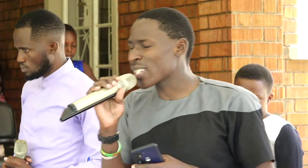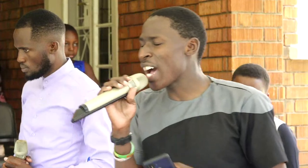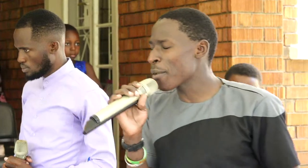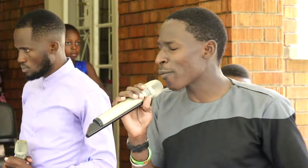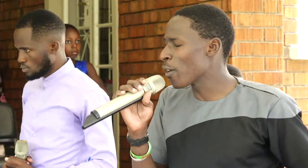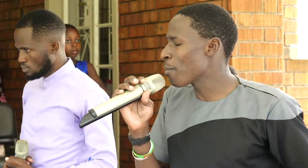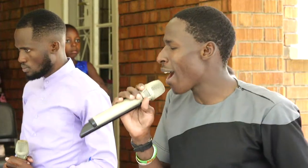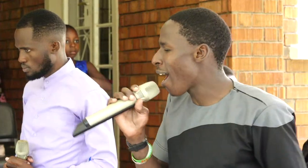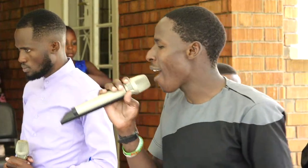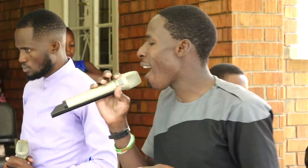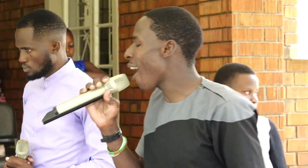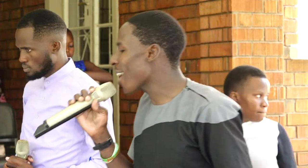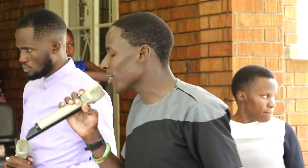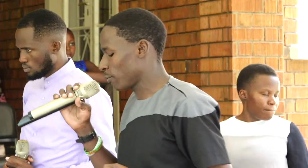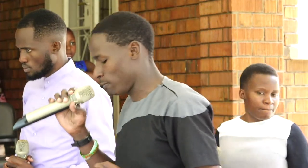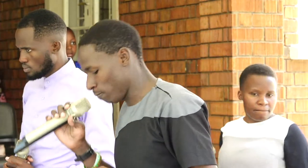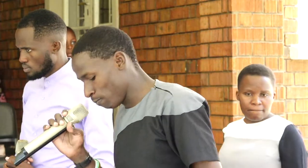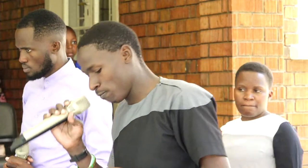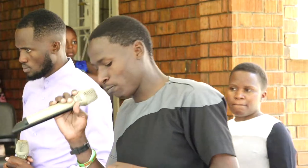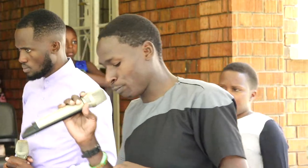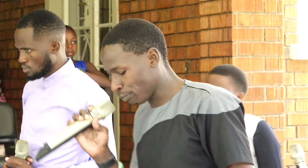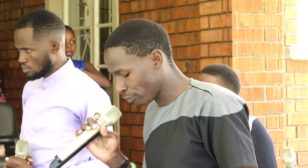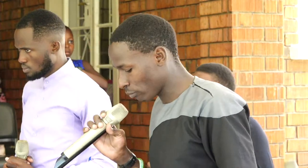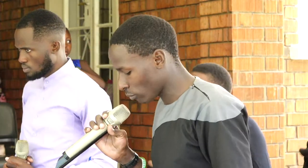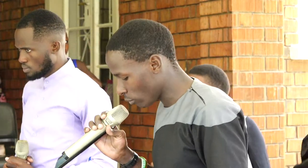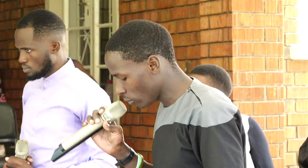It is coming from my heart.